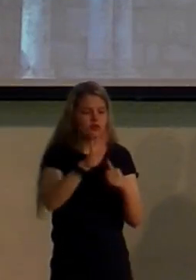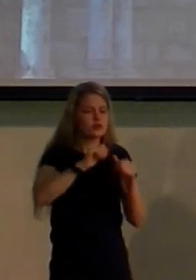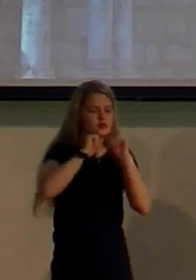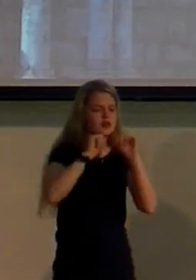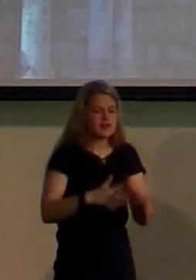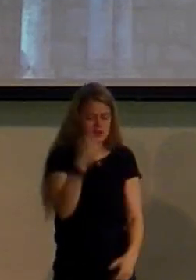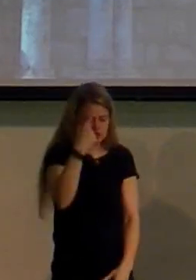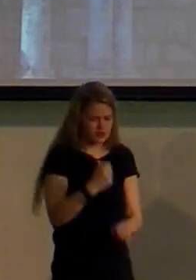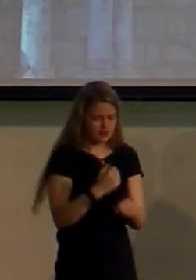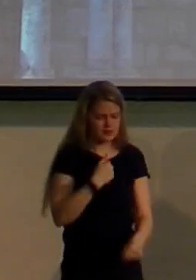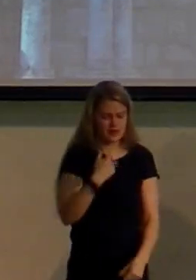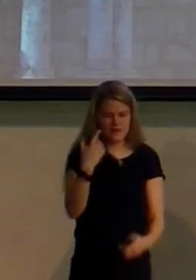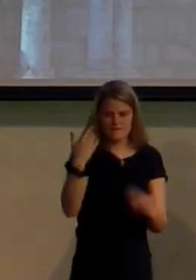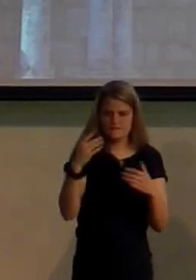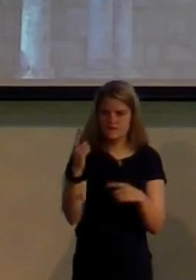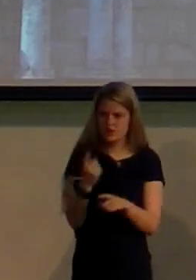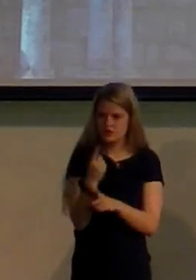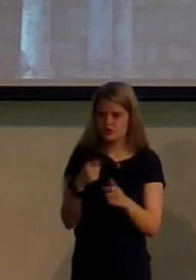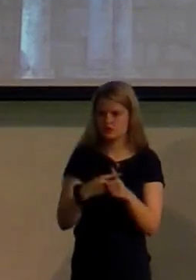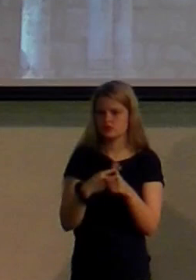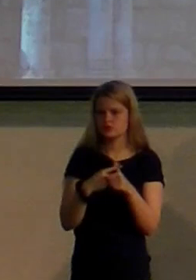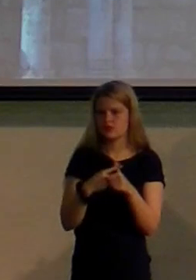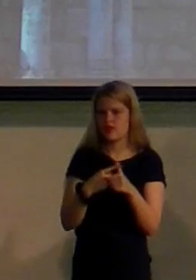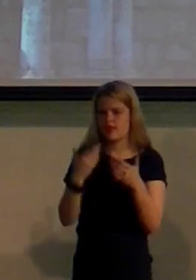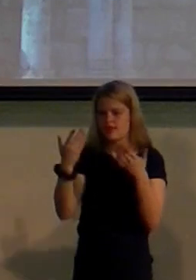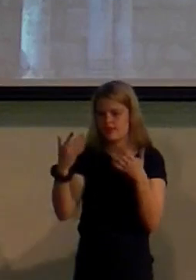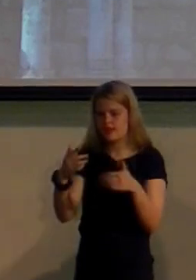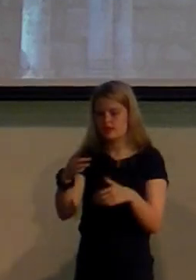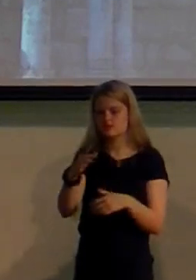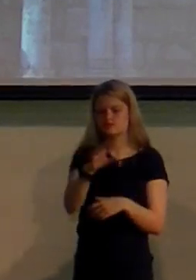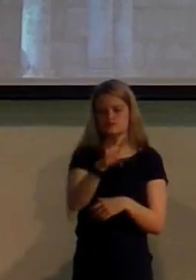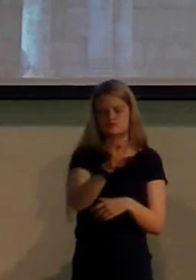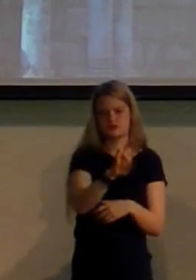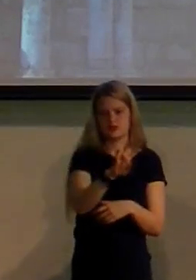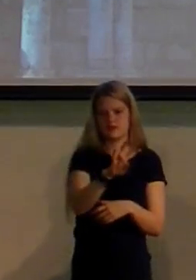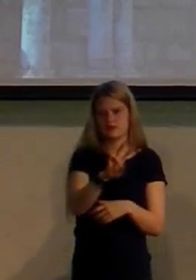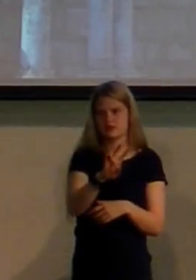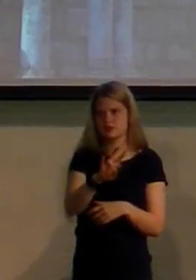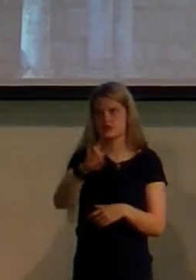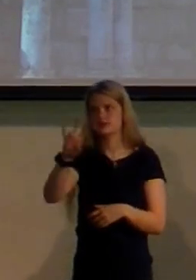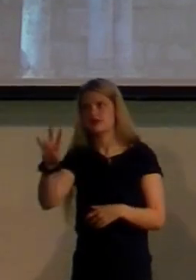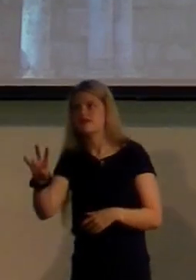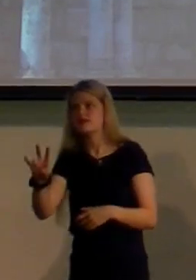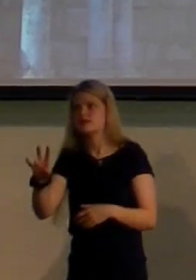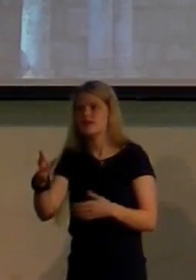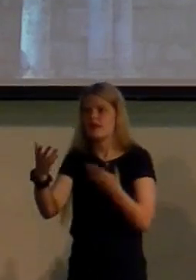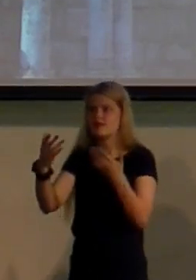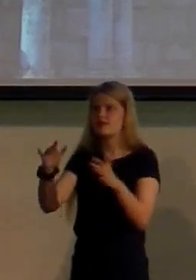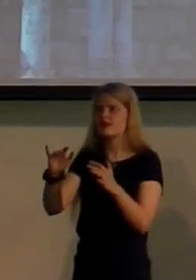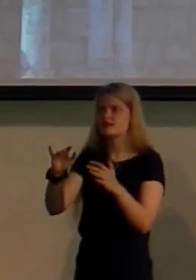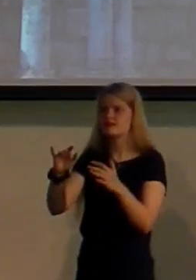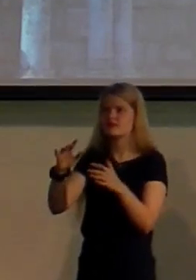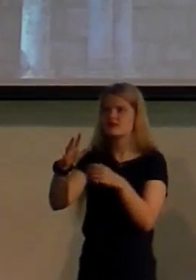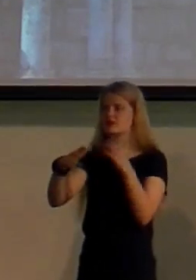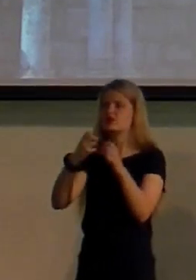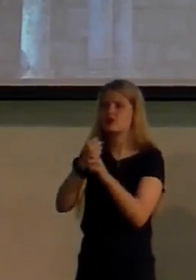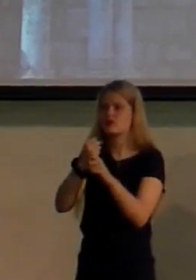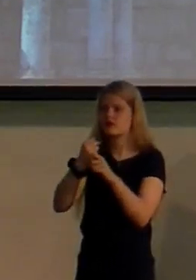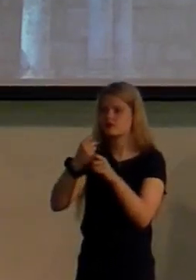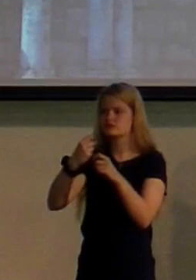7 sevens of years. And the year after that, the year of Jubilee, a special year of release and